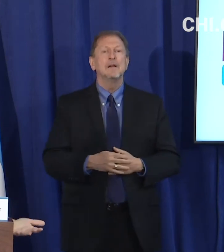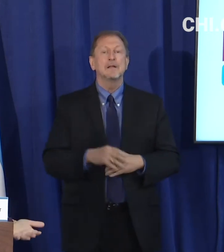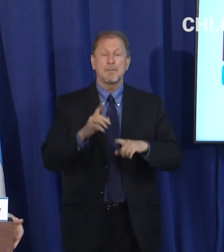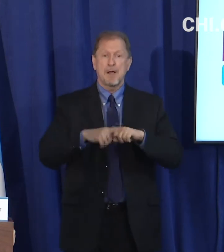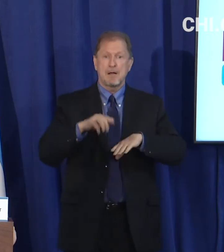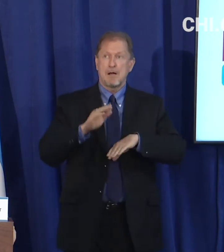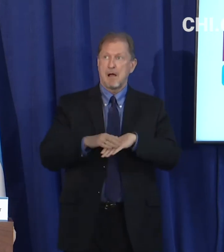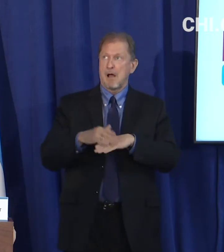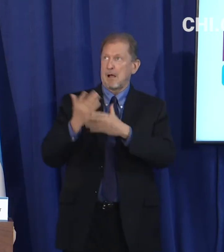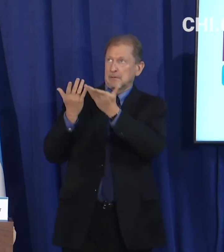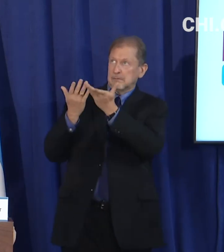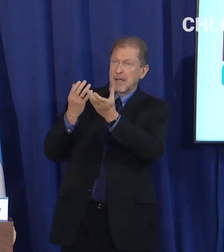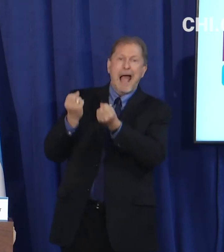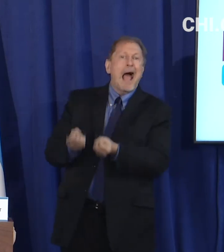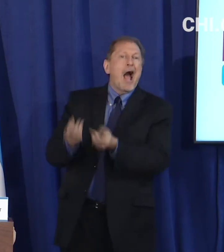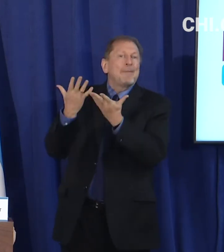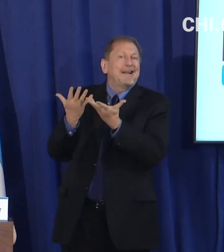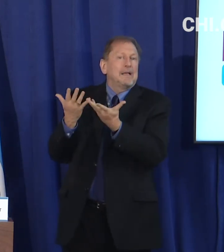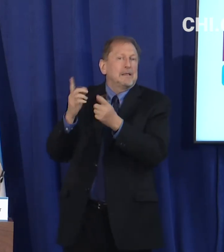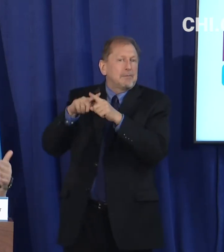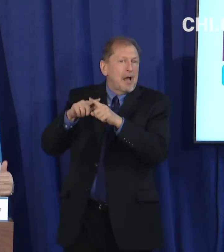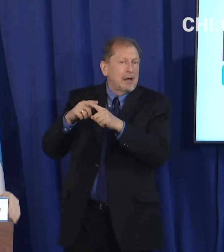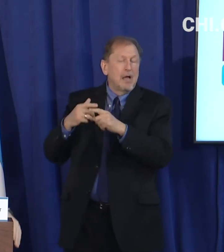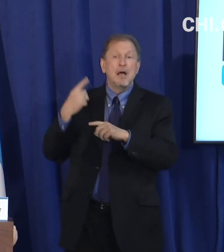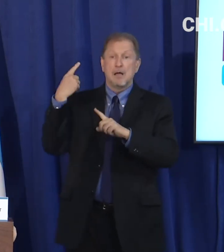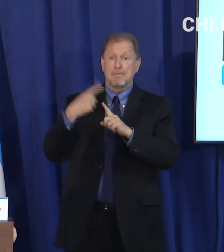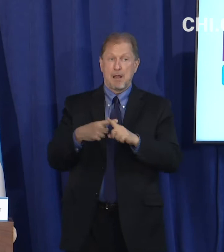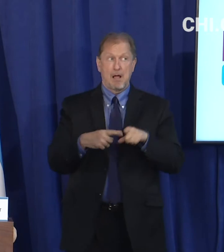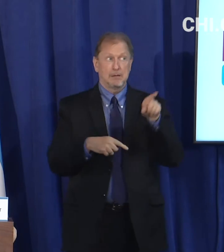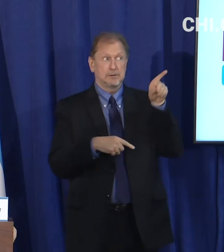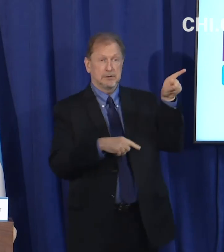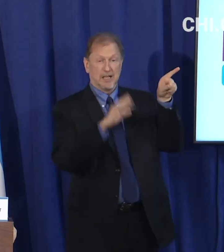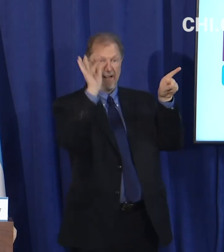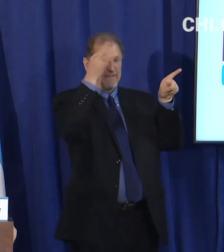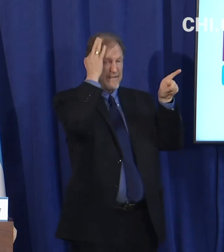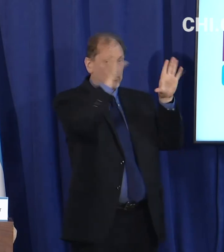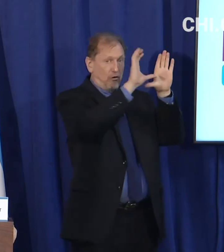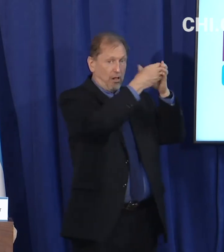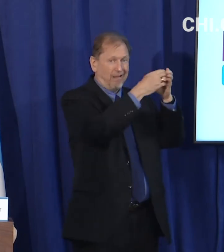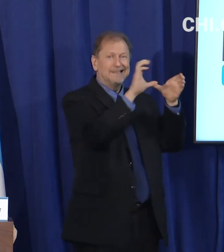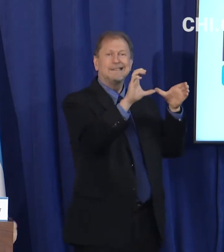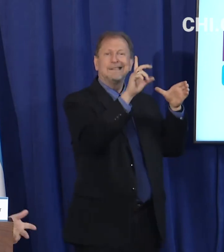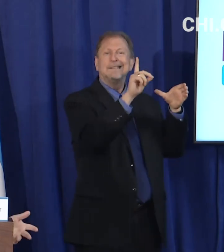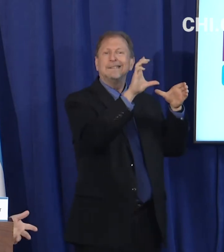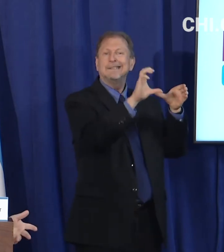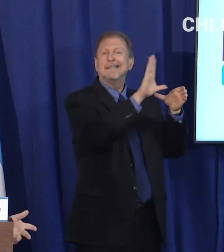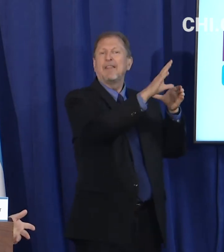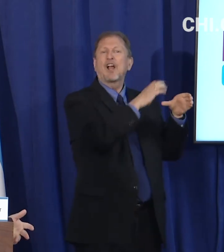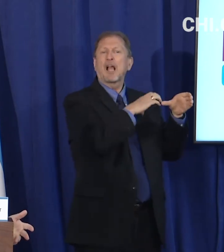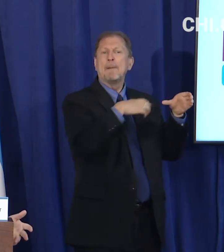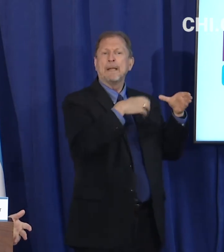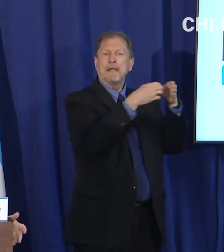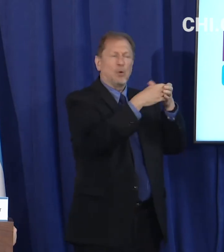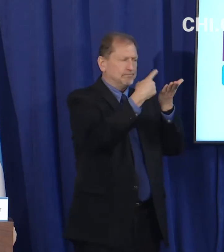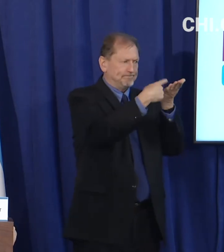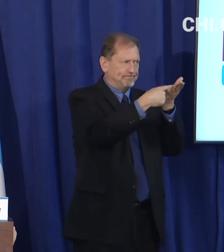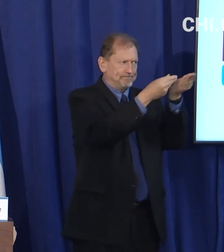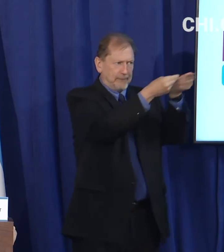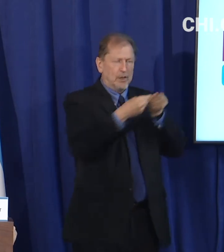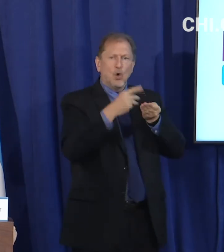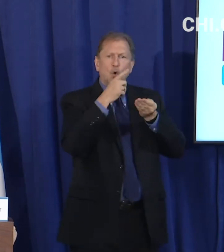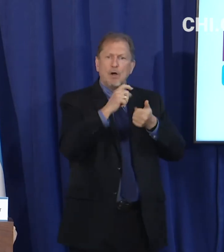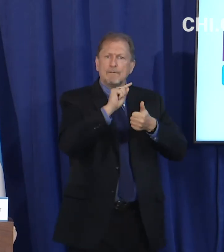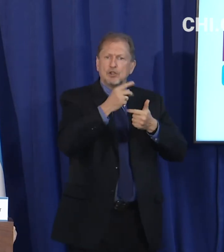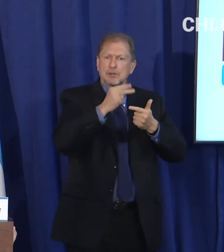those federal guidelines that will come through ACIP and through CDC. But we anticipate, for example, essential workers being